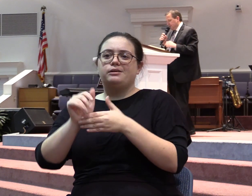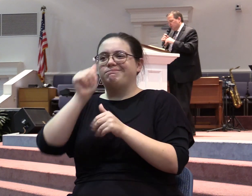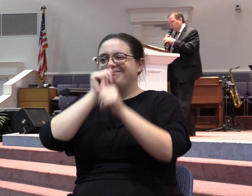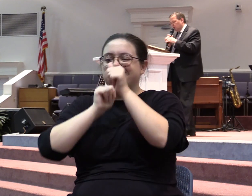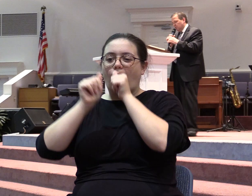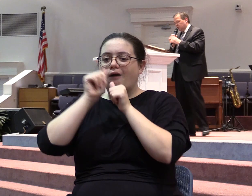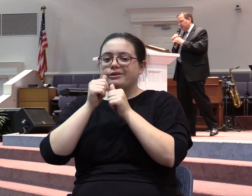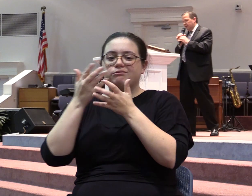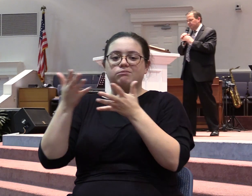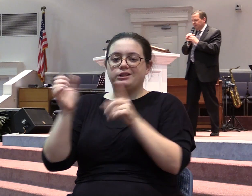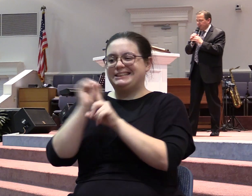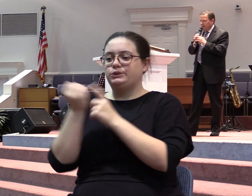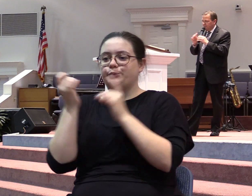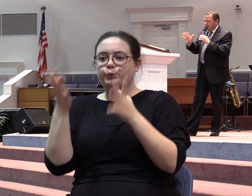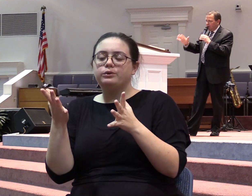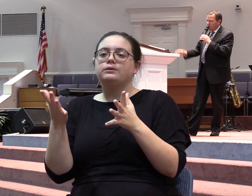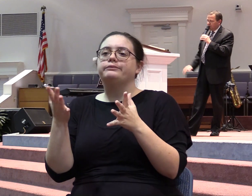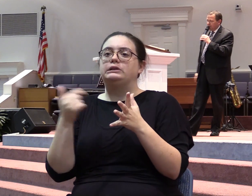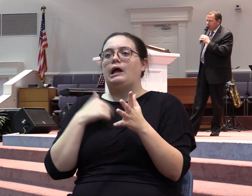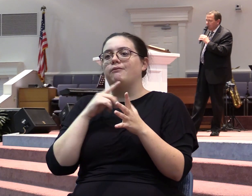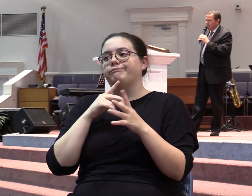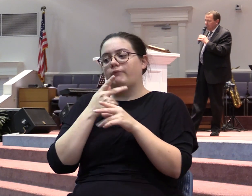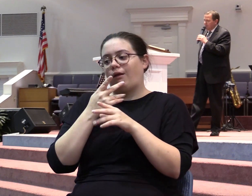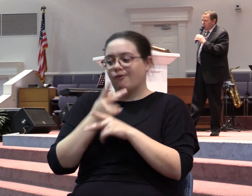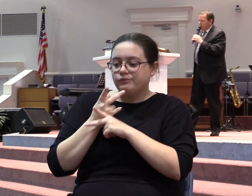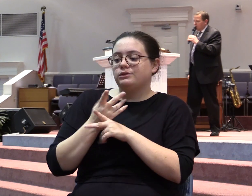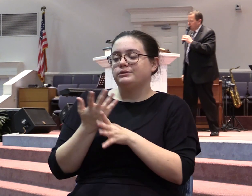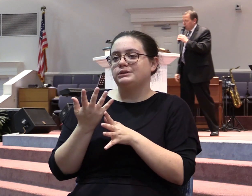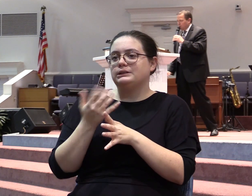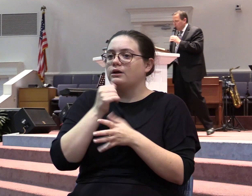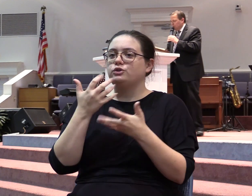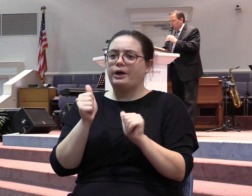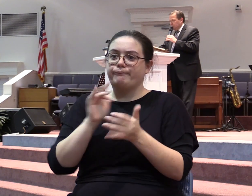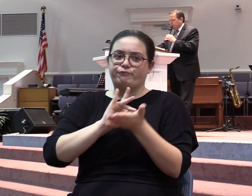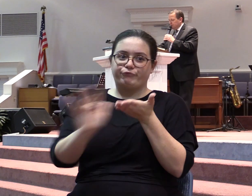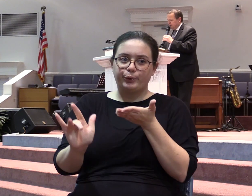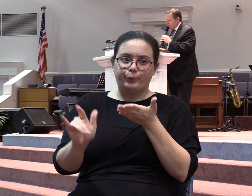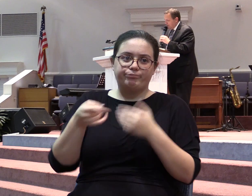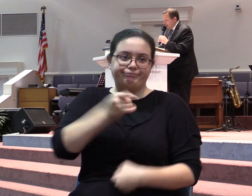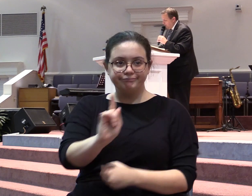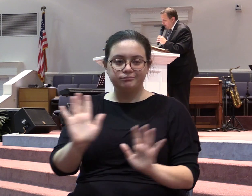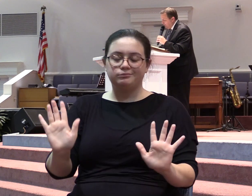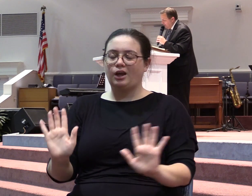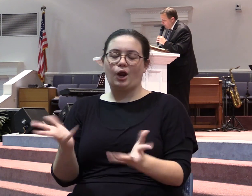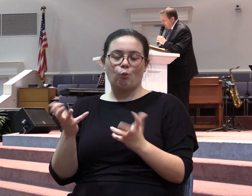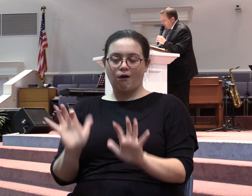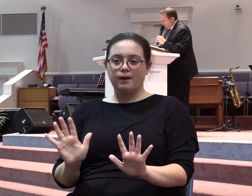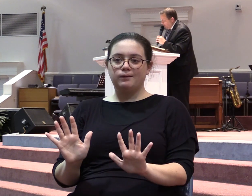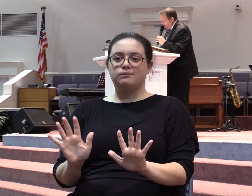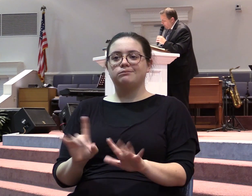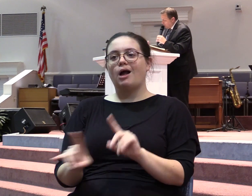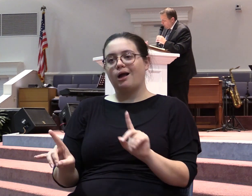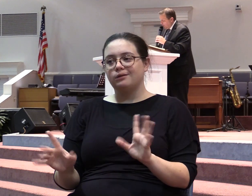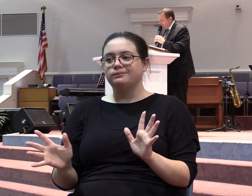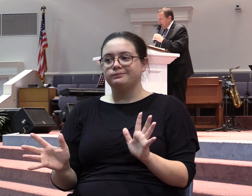various things in the world, so I'm very cautious here to not try to be rude or disrespectful to anyone, but